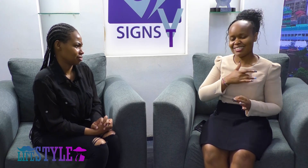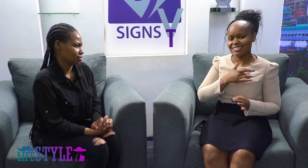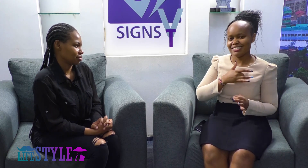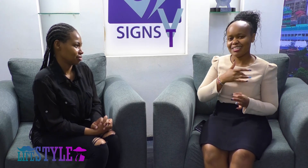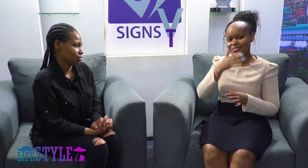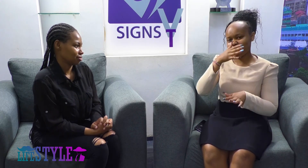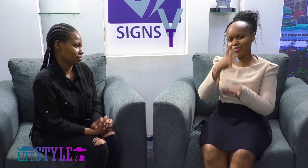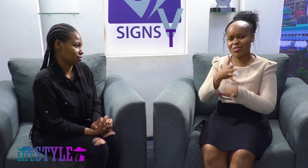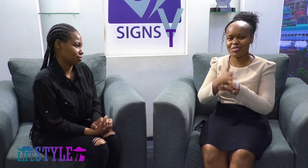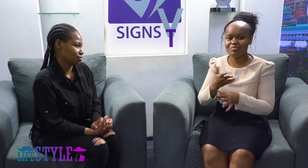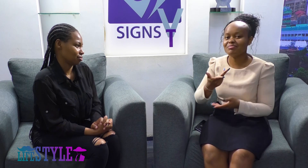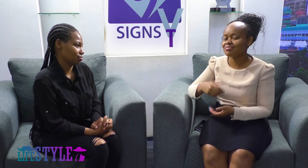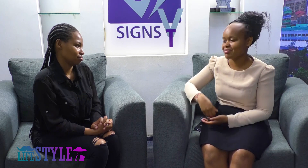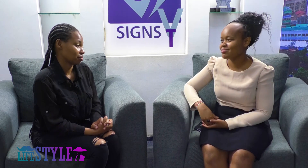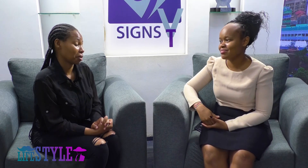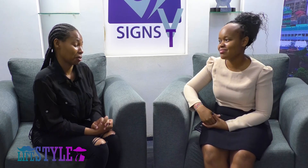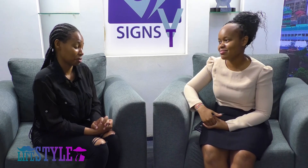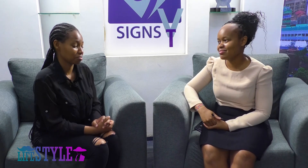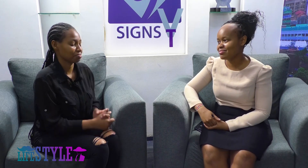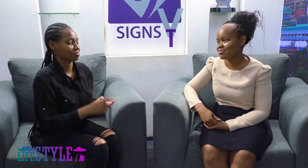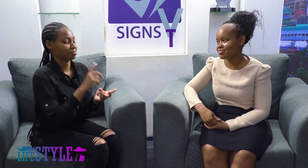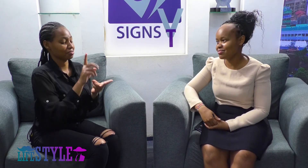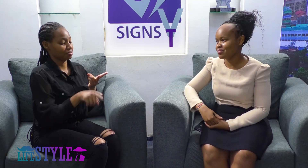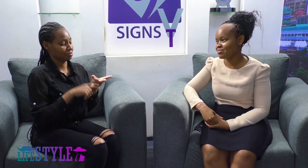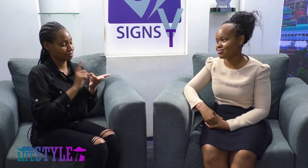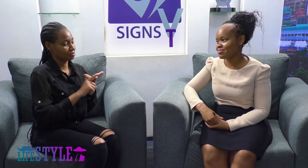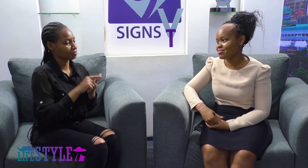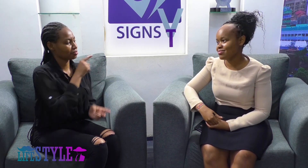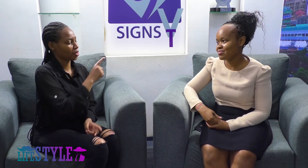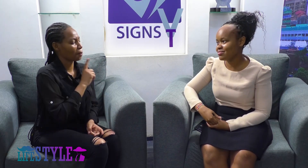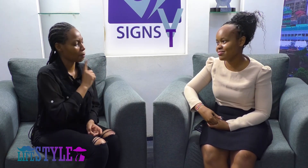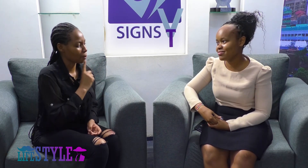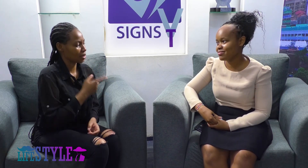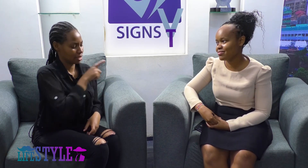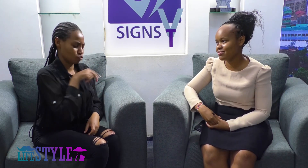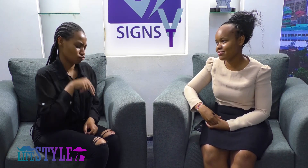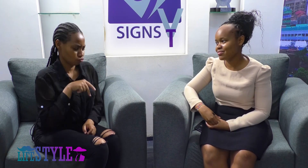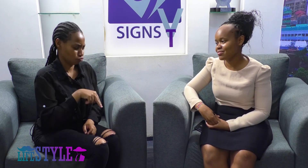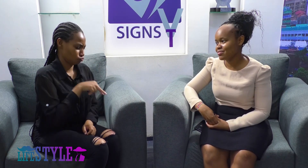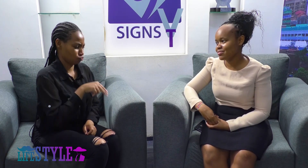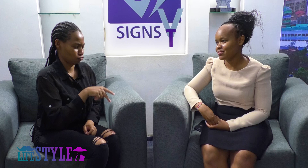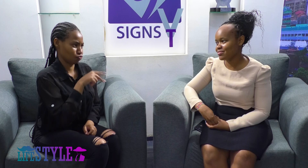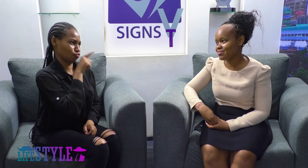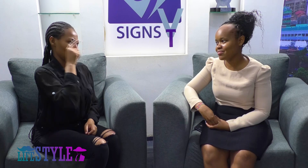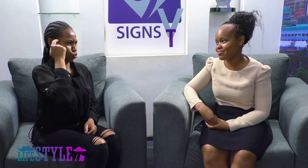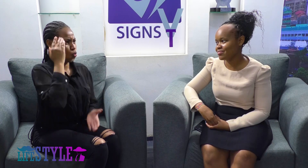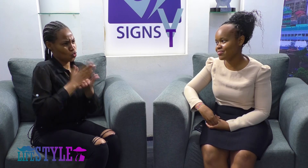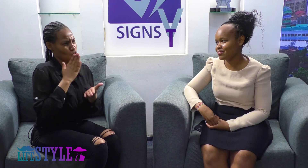So most of the time you find that when I get to know that they are telling a lie, they tend not to charge me. Secondly, you